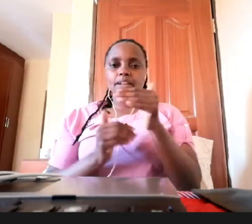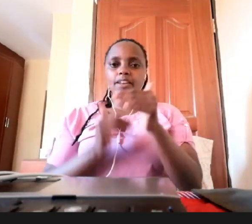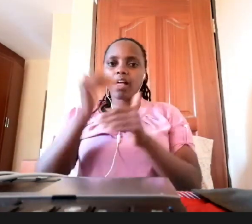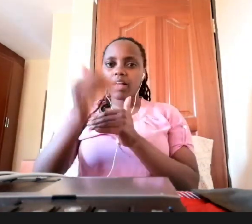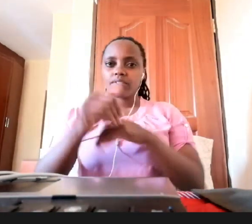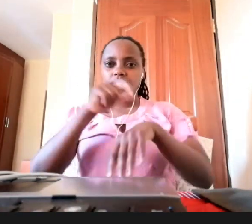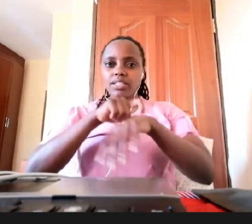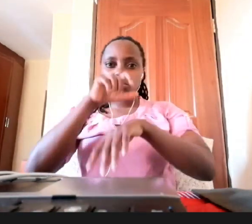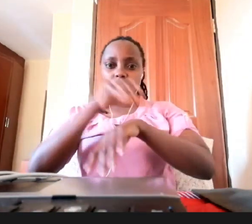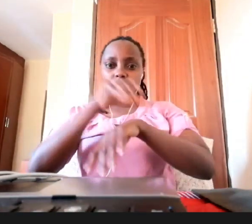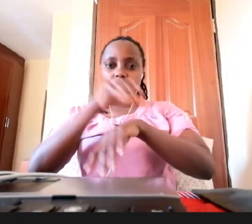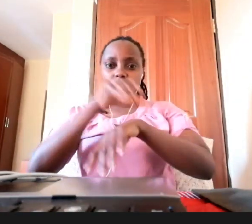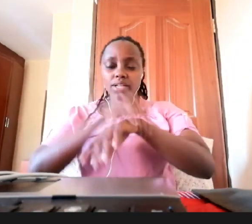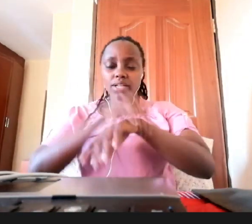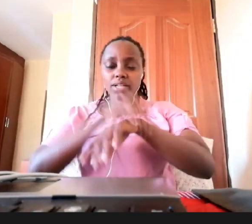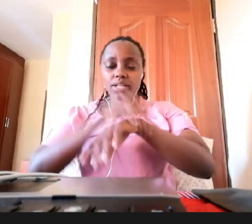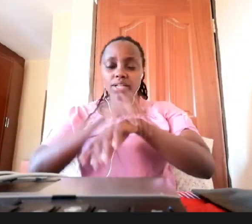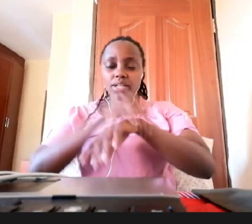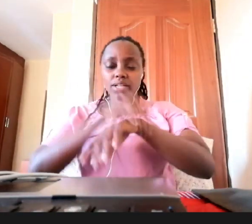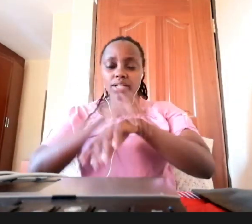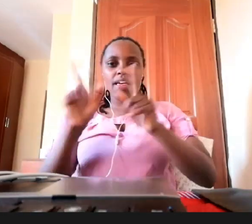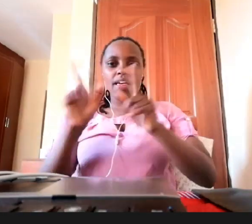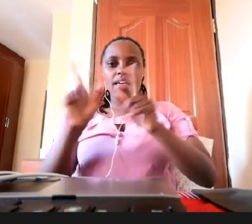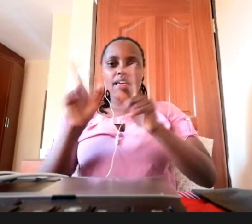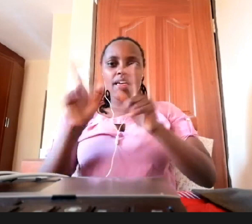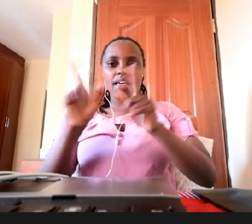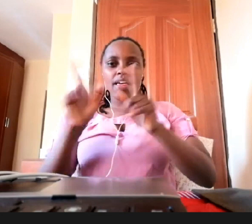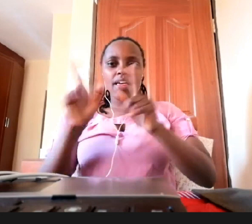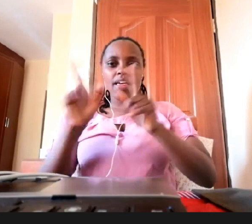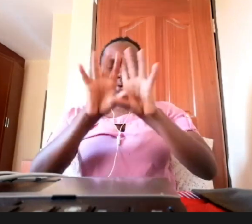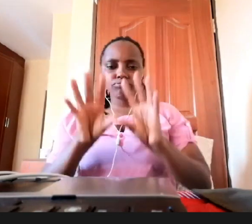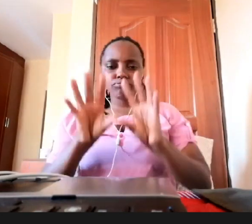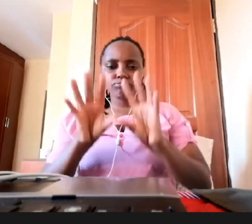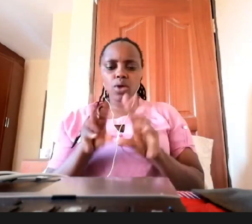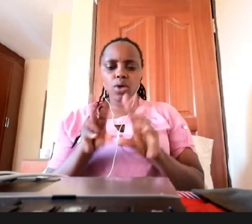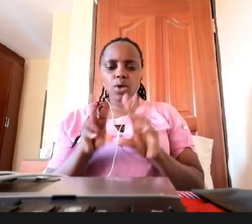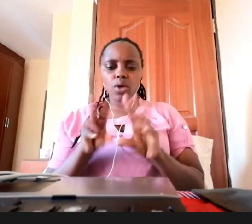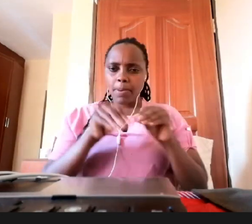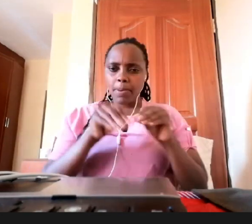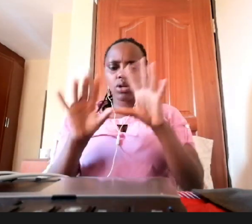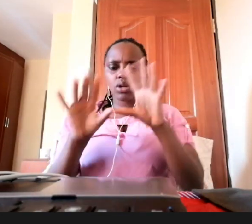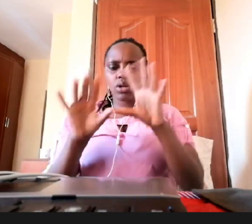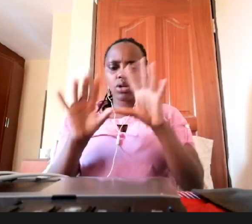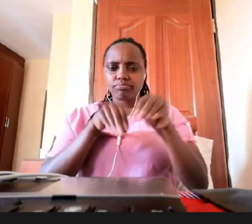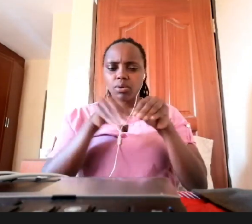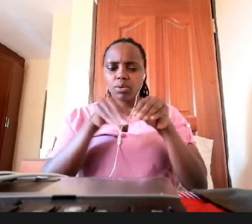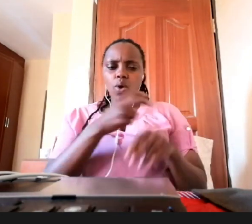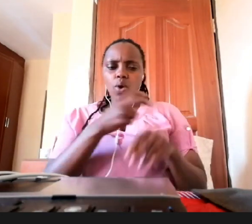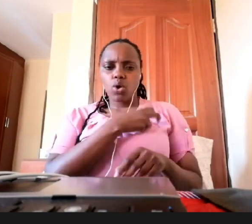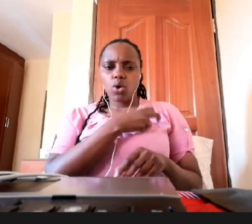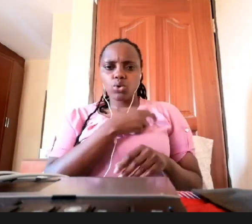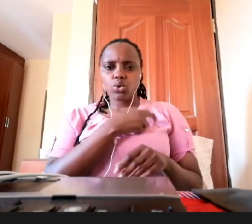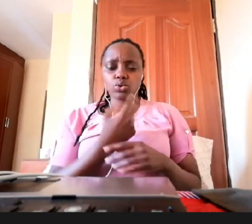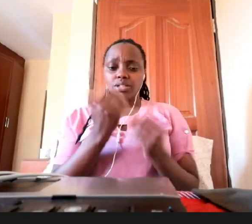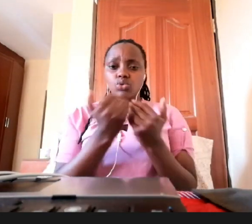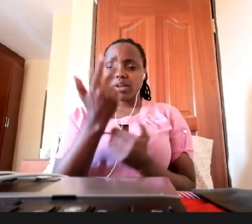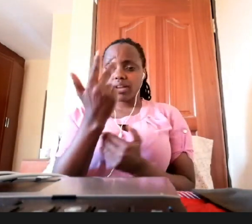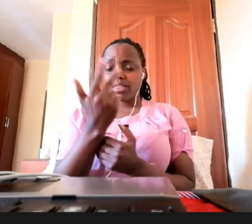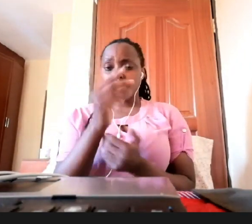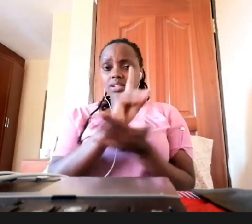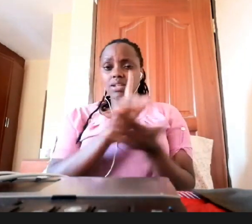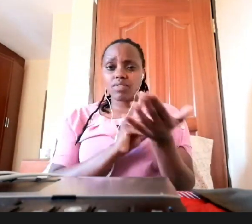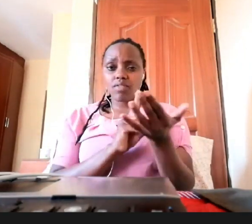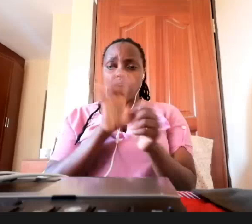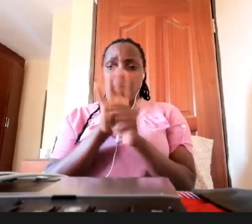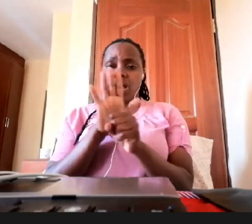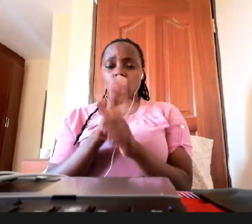we got this, then we compiled, synthesizing, because we're consulting children in 3 districts. So most